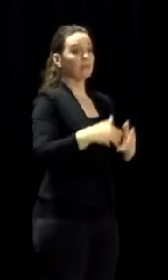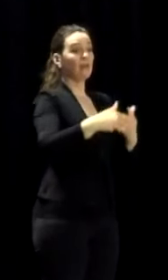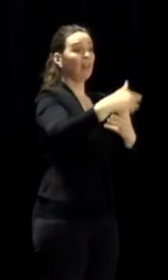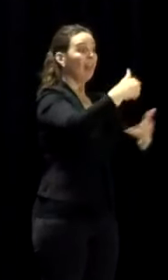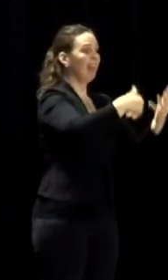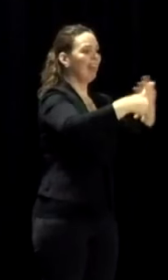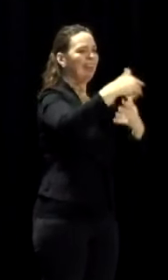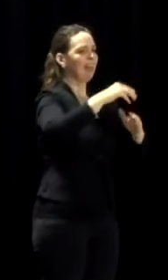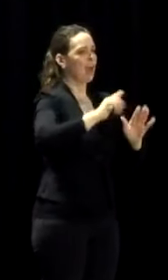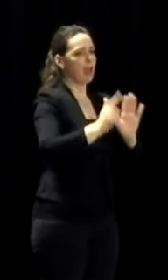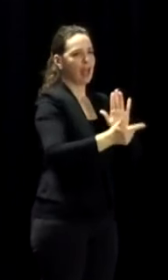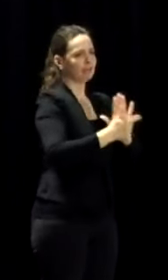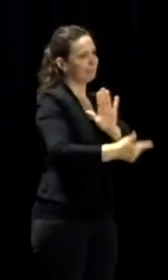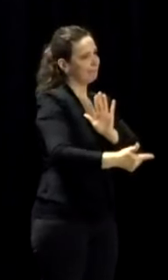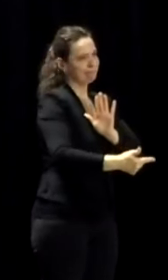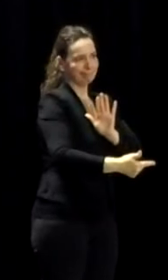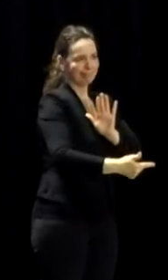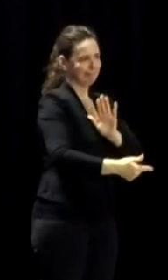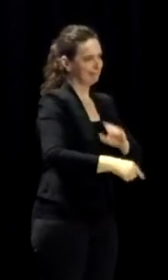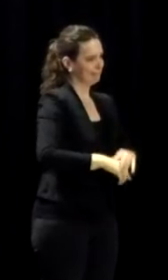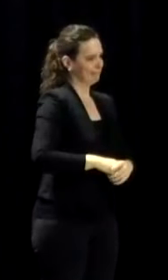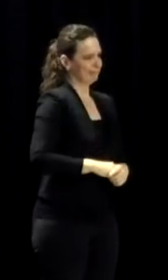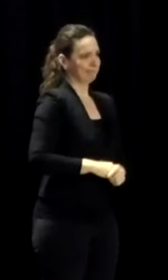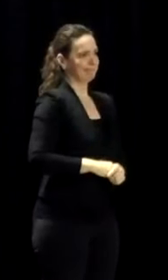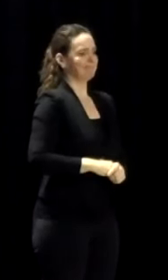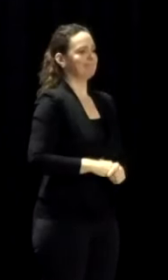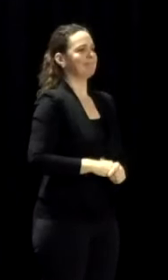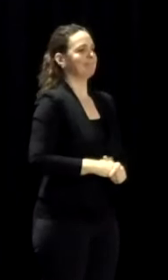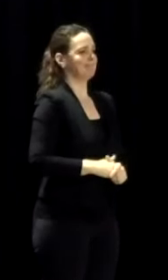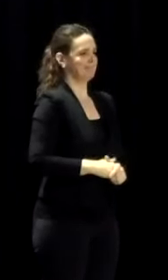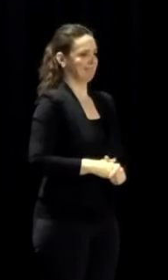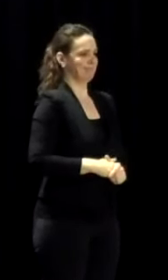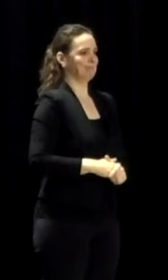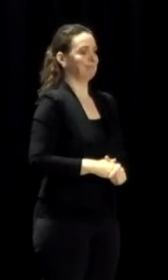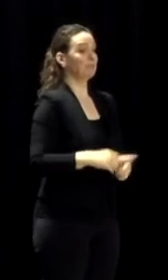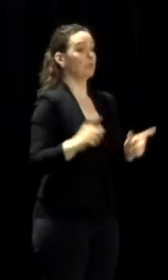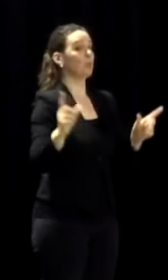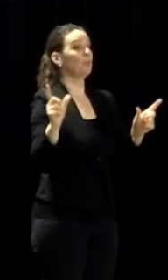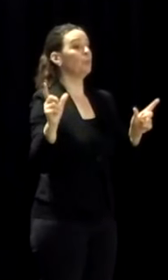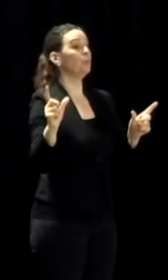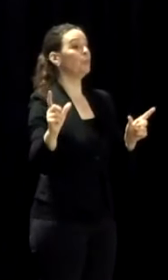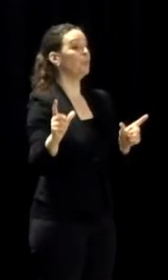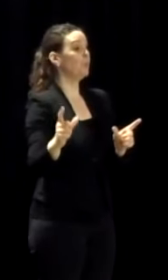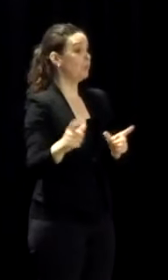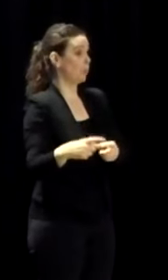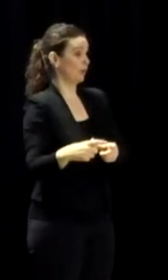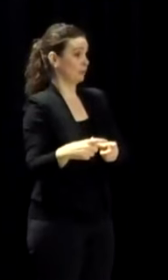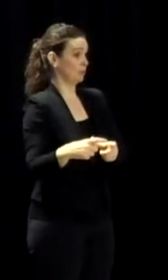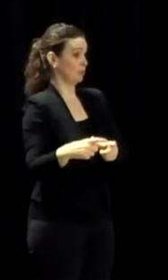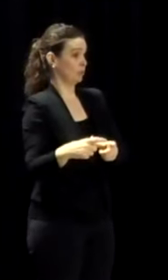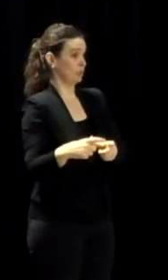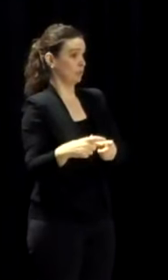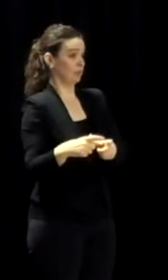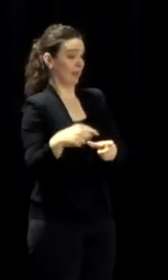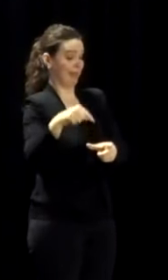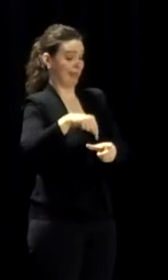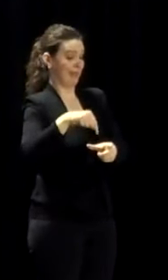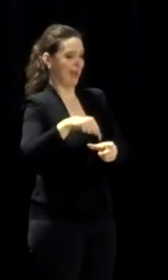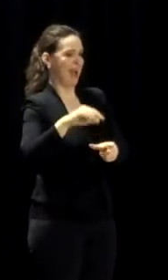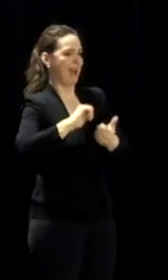our new cases are contact cases from our quarantines, and we'll have some of those, right? Some people were